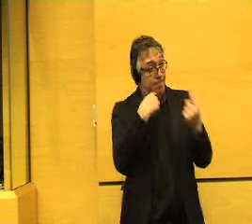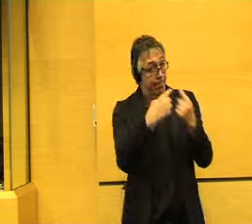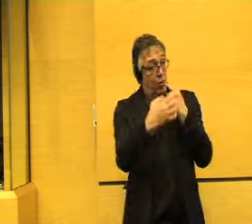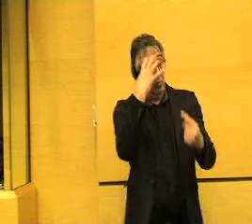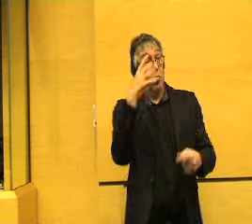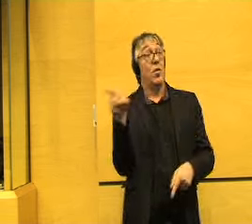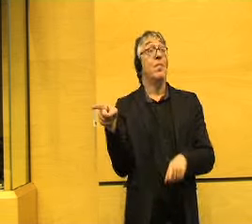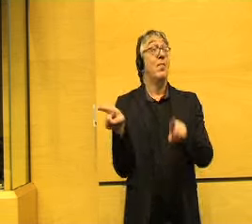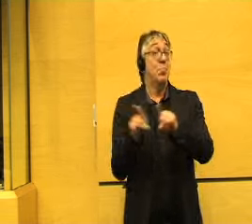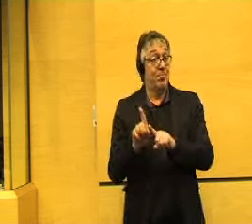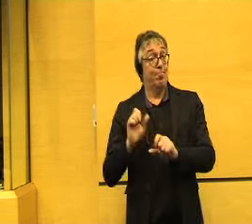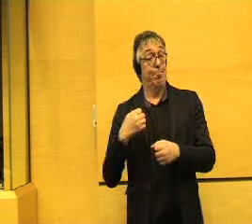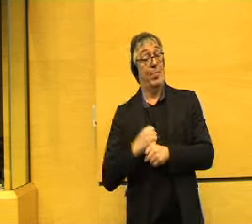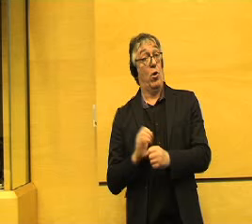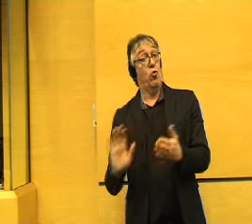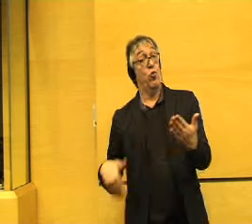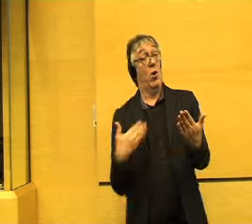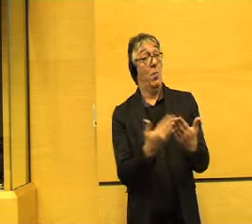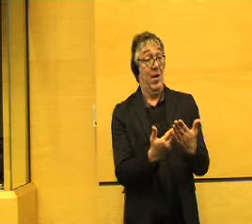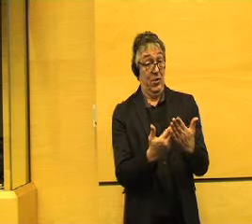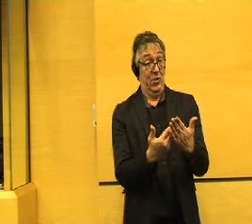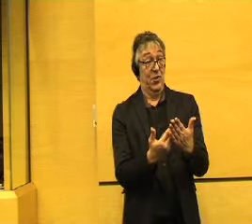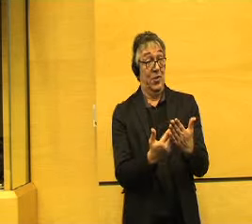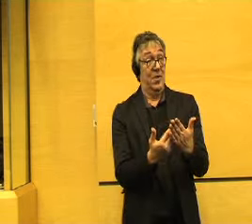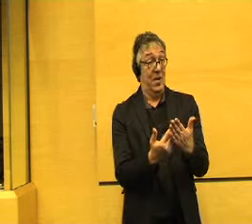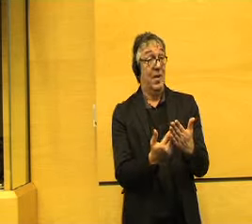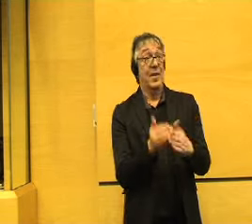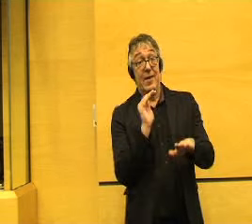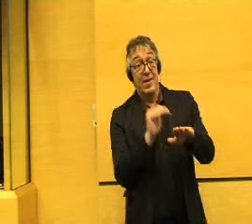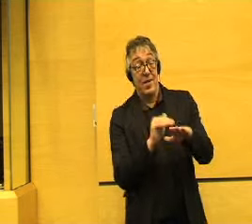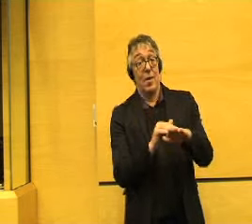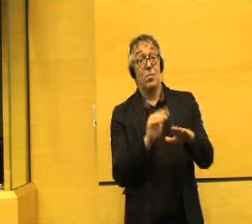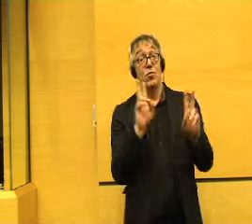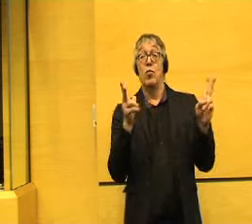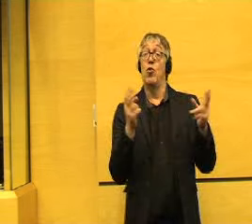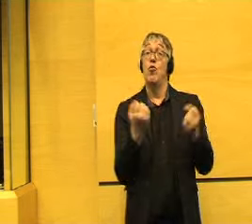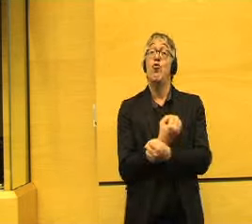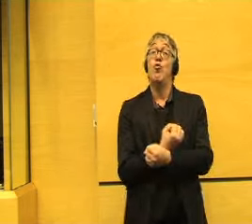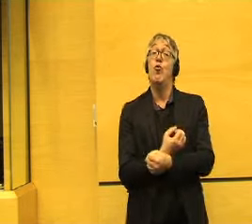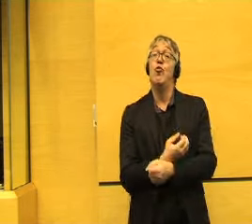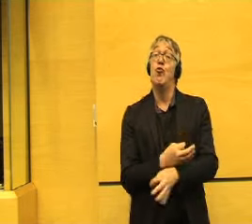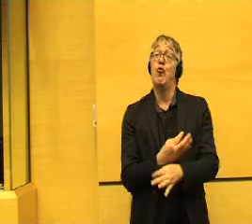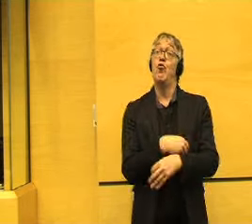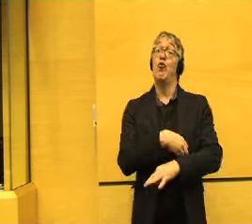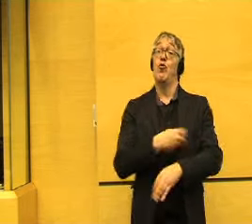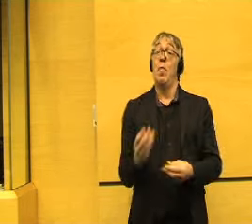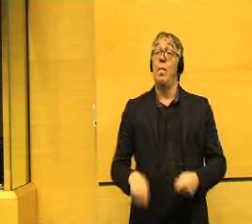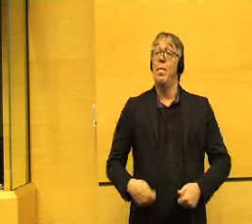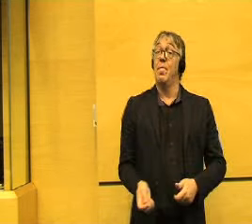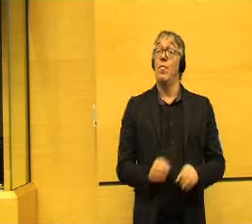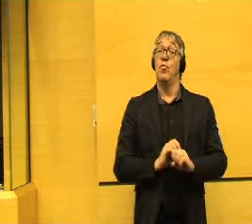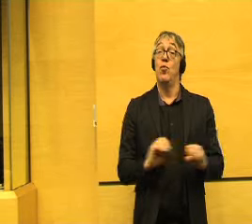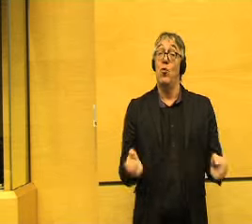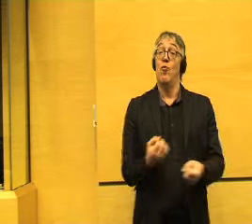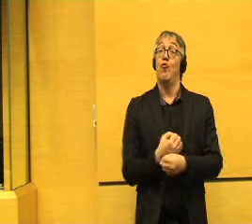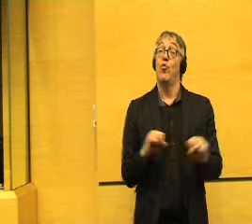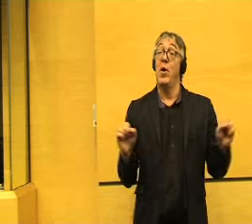made recommendations about the free, compulsory, inclusive education